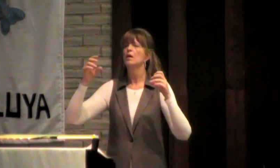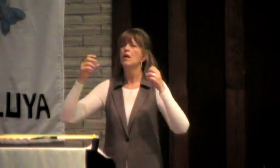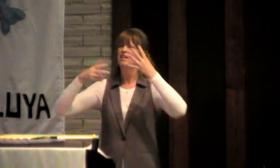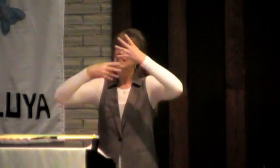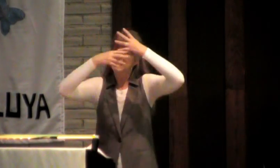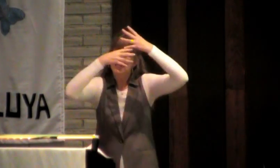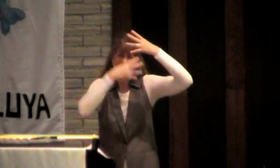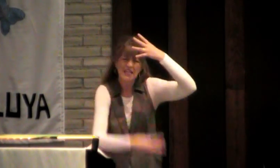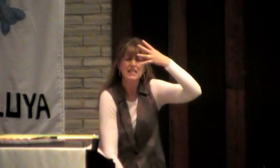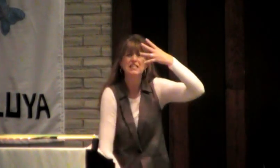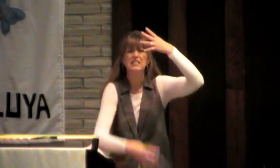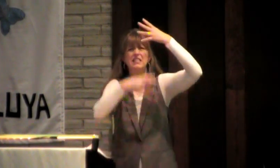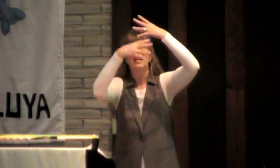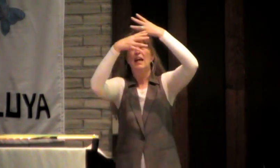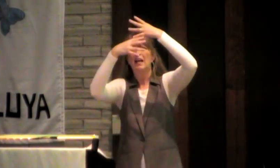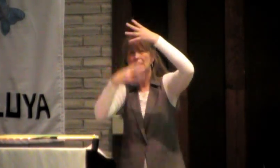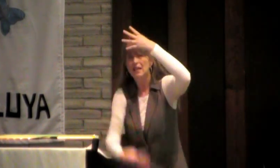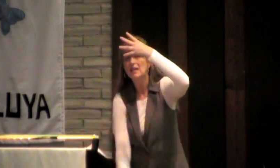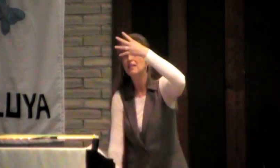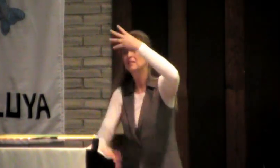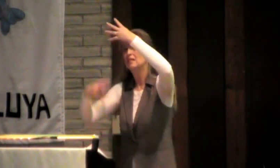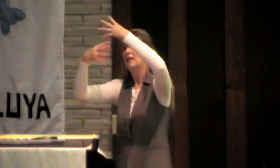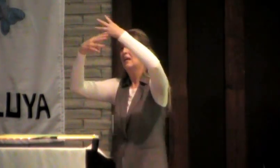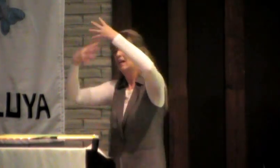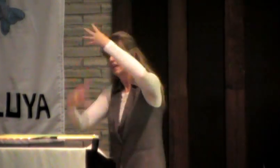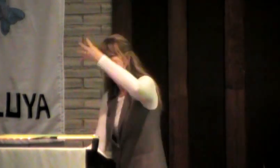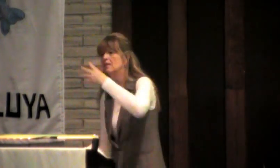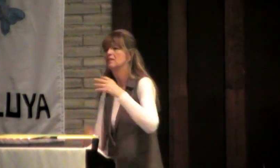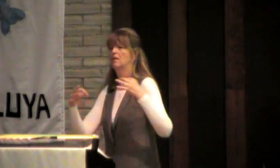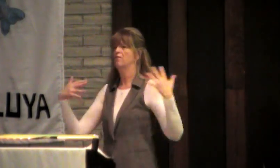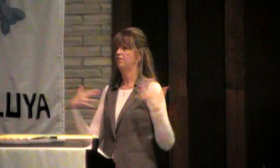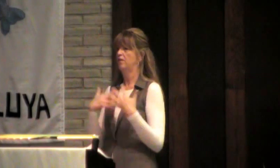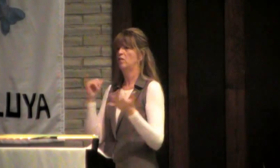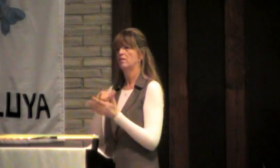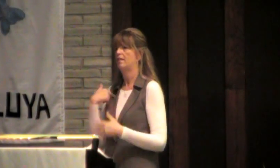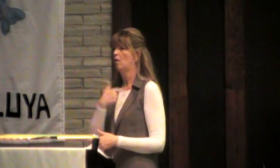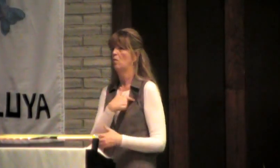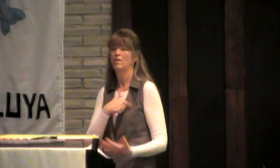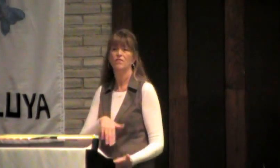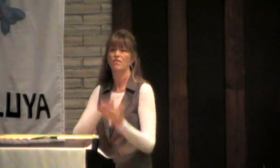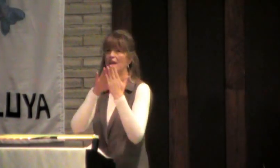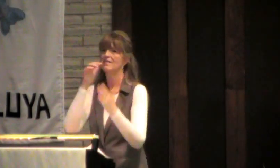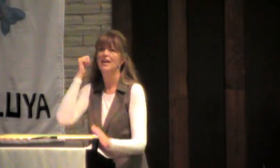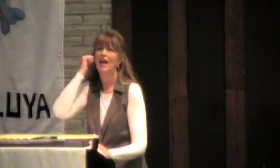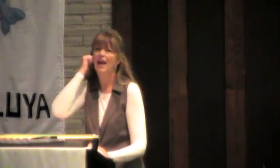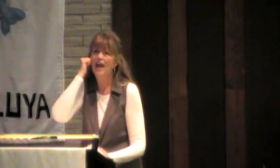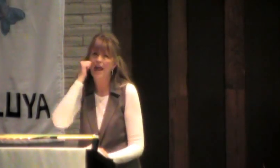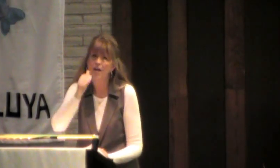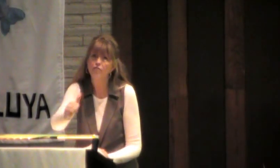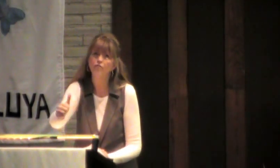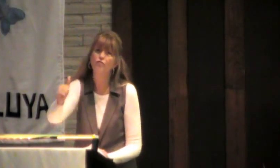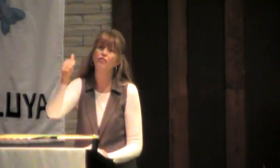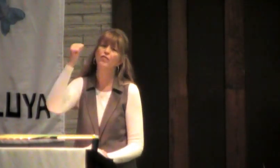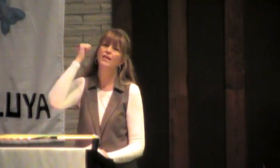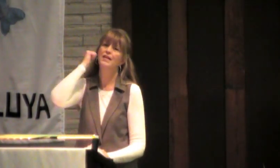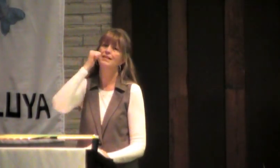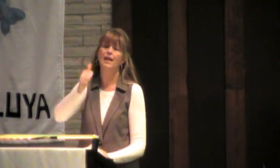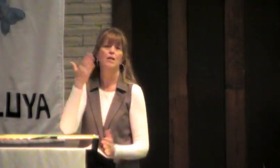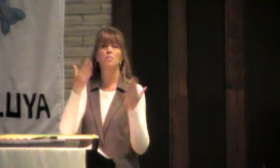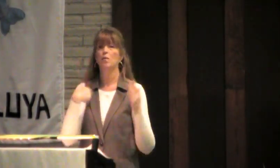to get into college. I mean, there's a long, long list of fears that we have, that we face every single